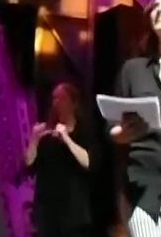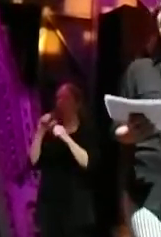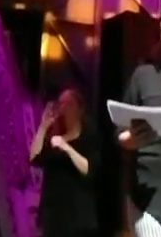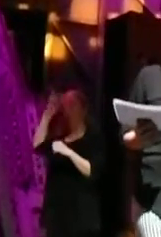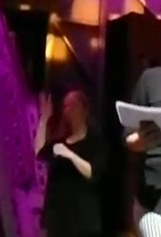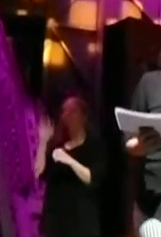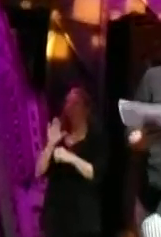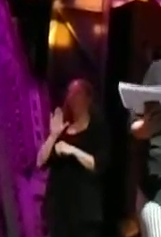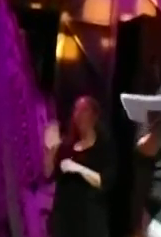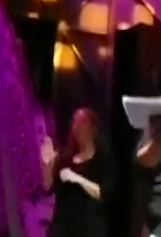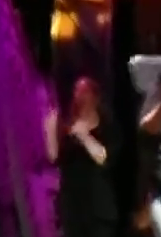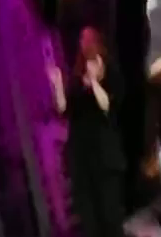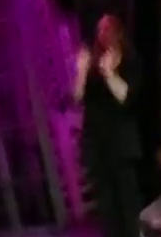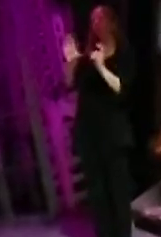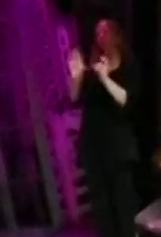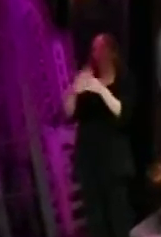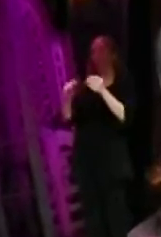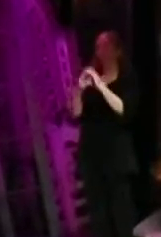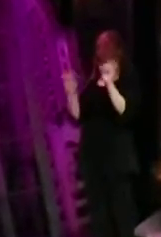Yay! Yeah.